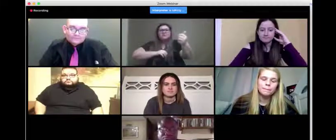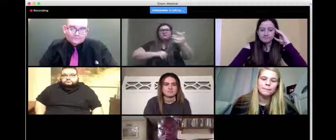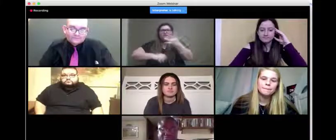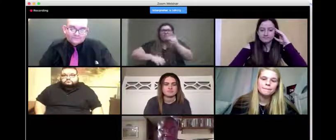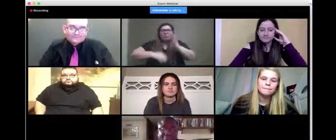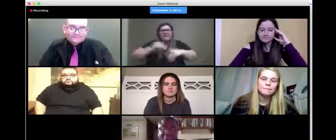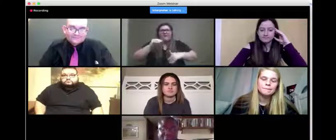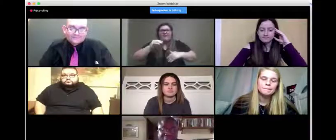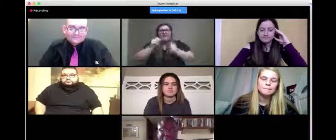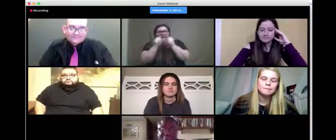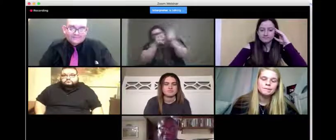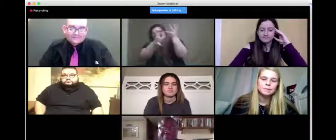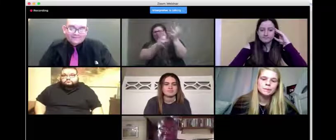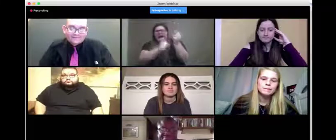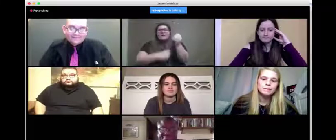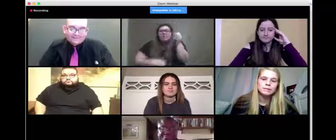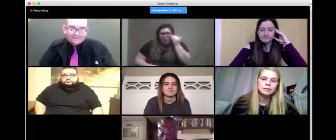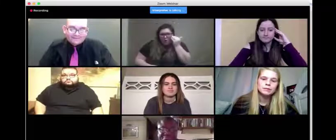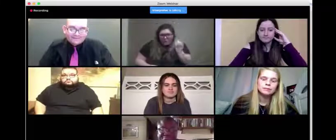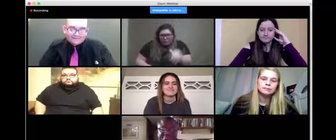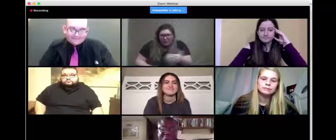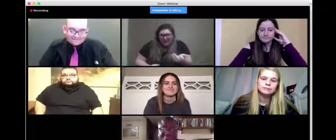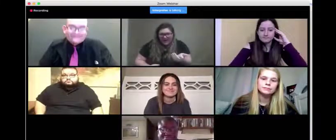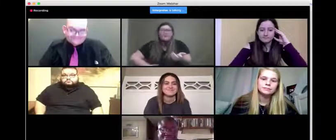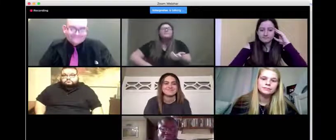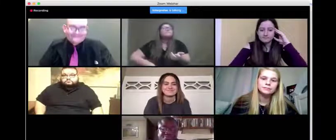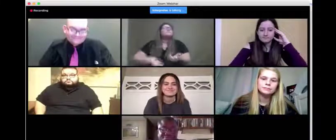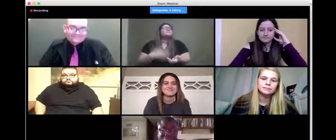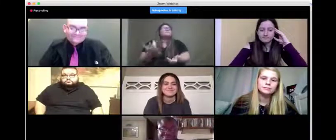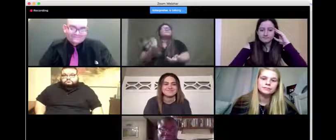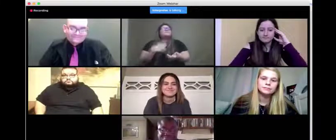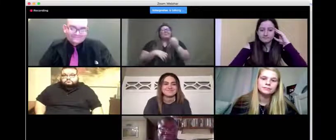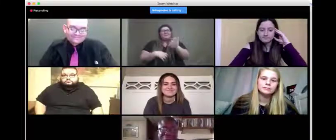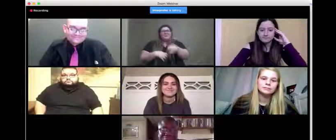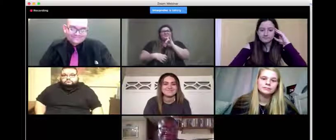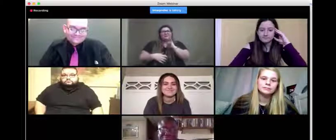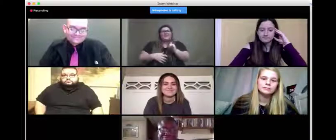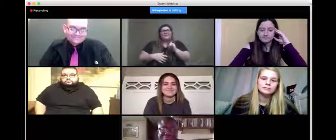able to express that, it's just that vibe.